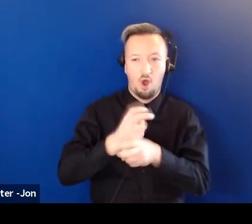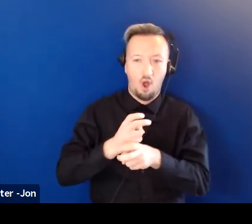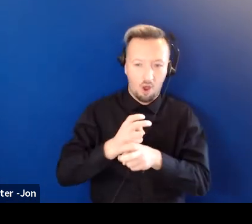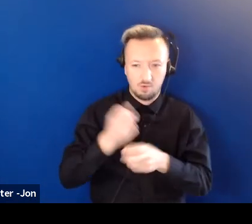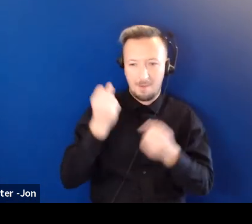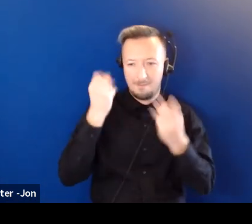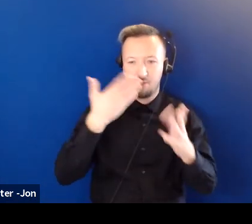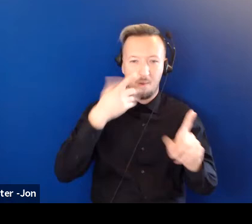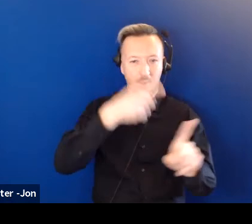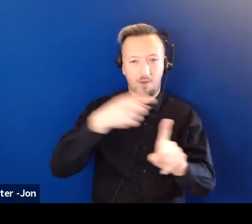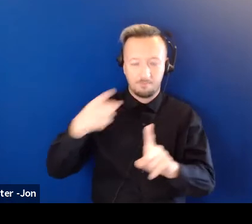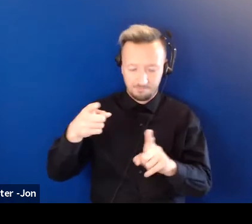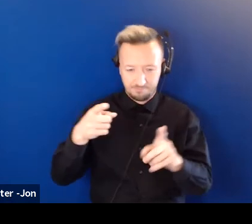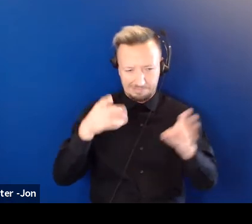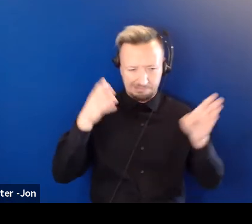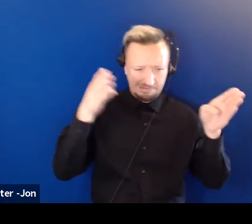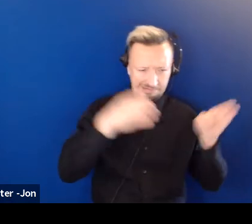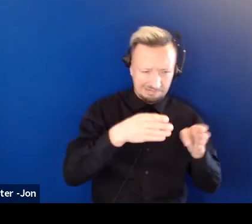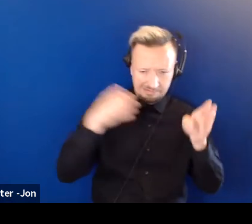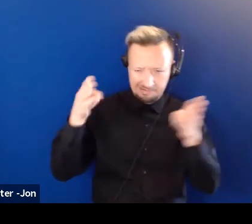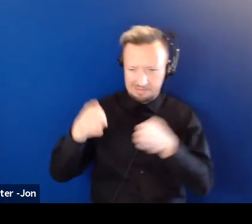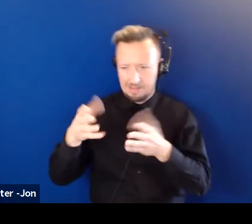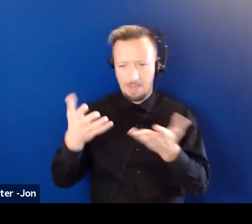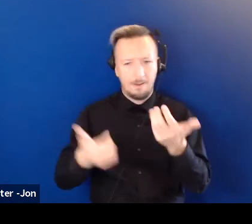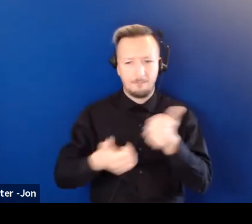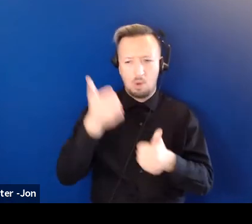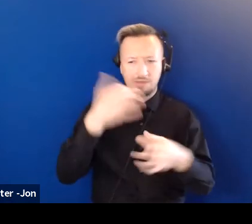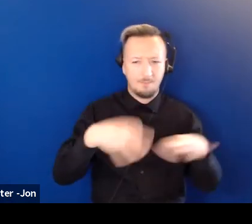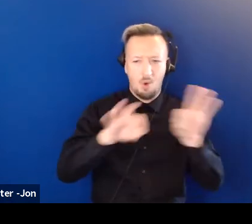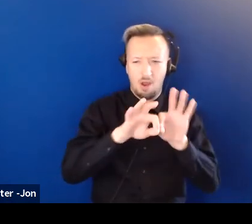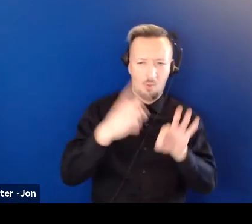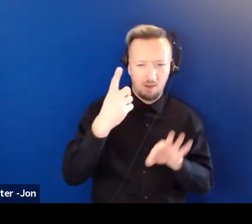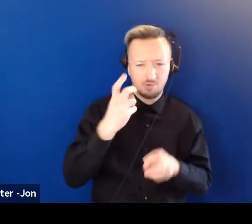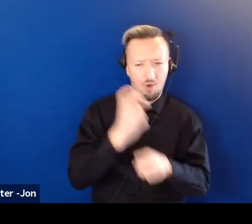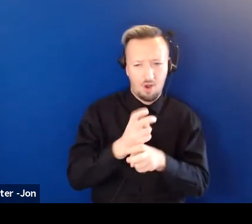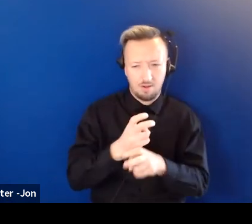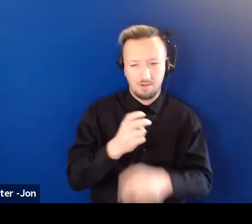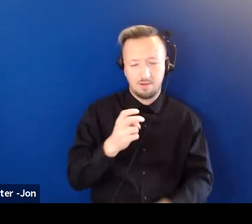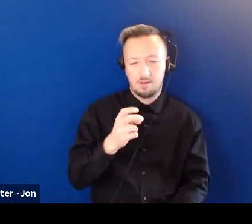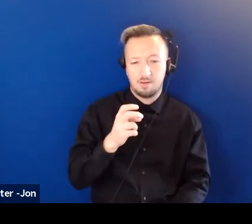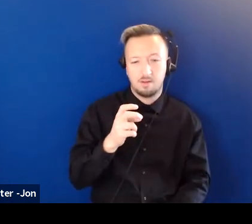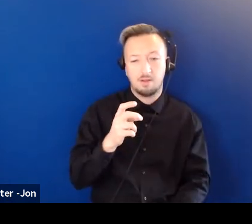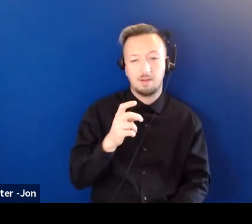time of trying to narrow down some of those key things. Something that I